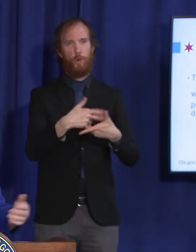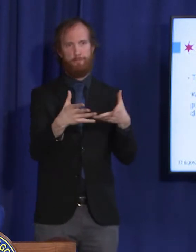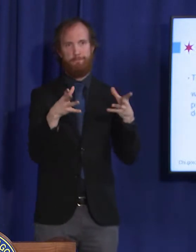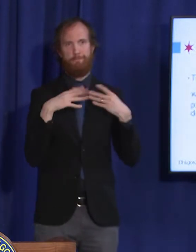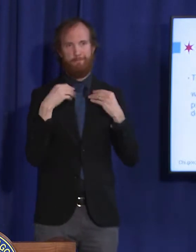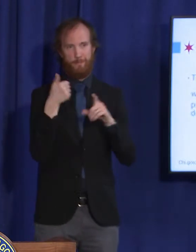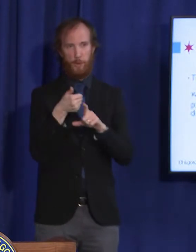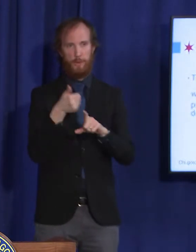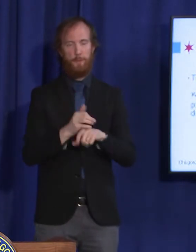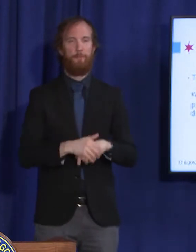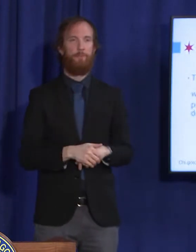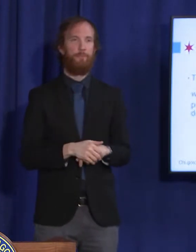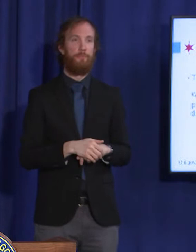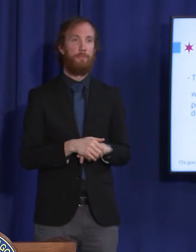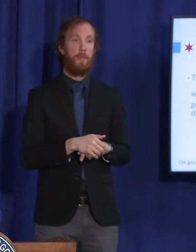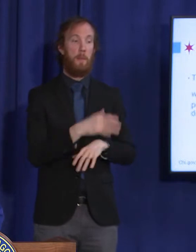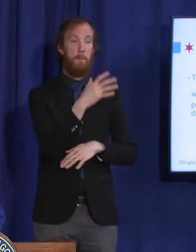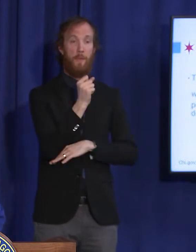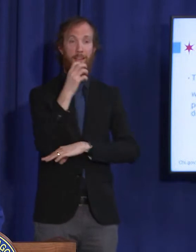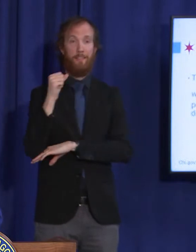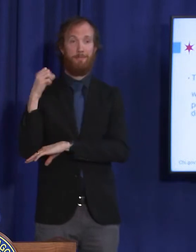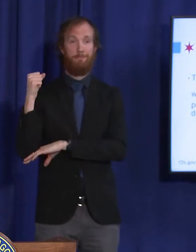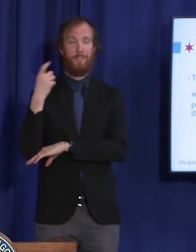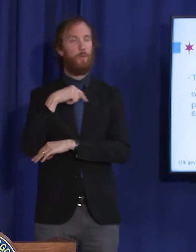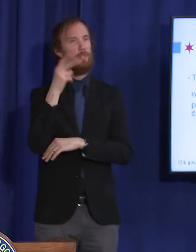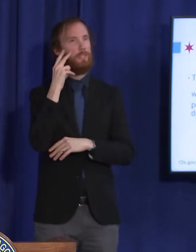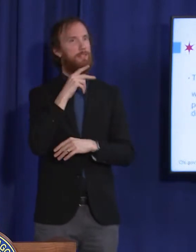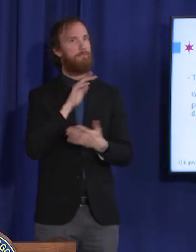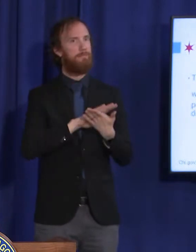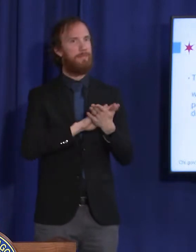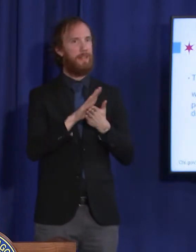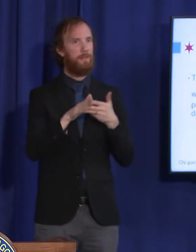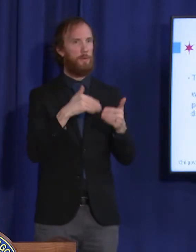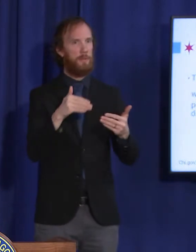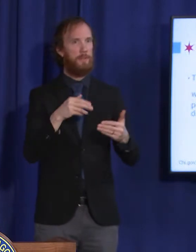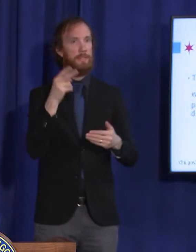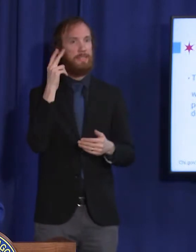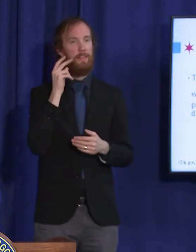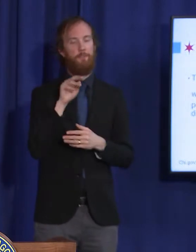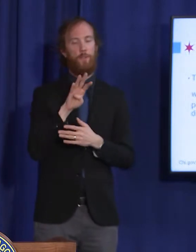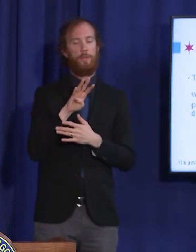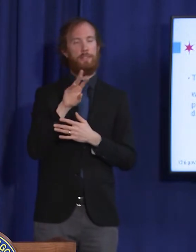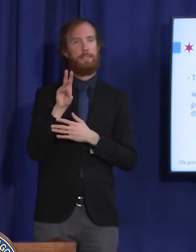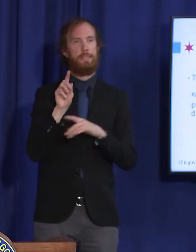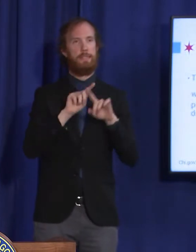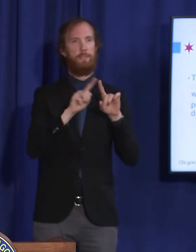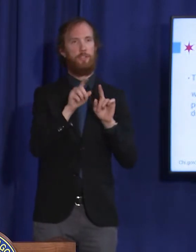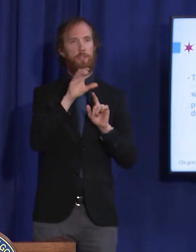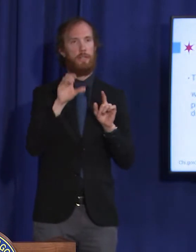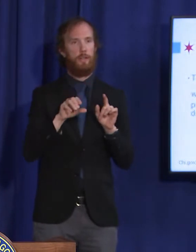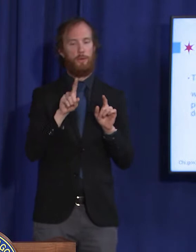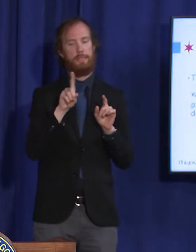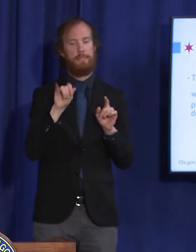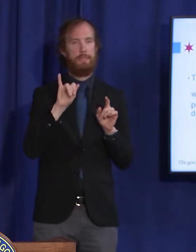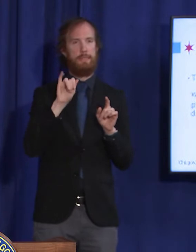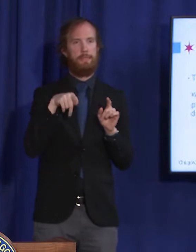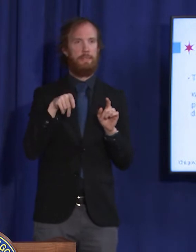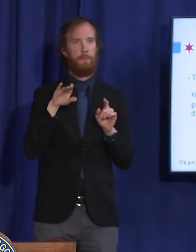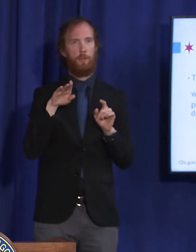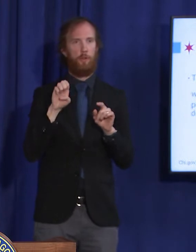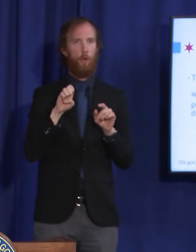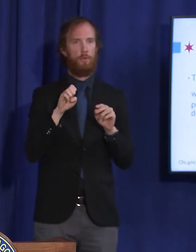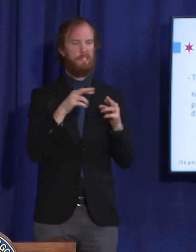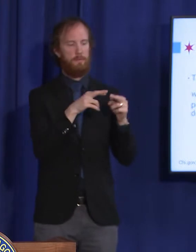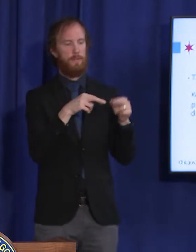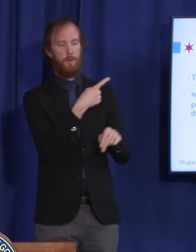Where we look at our milestones, we are making really nice progress here. We have 46 Chicago zip codes shaded in blue here that at